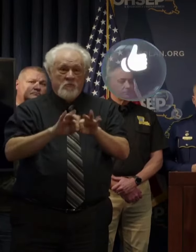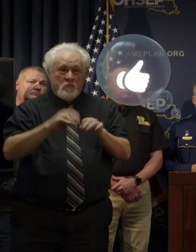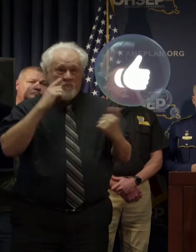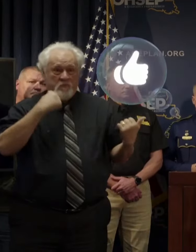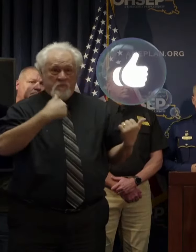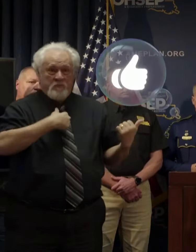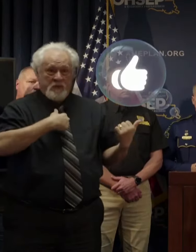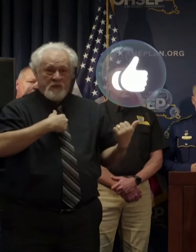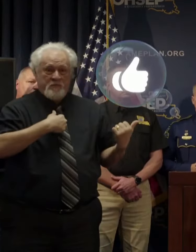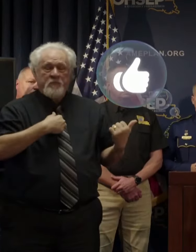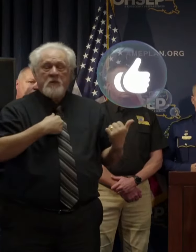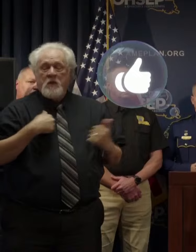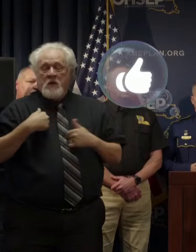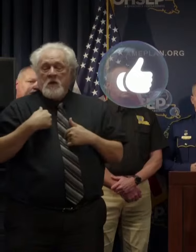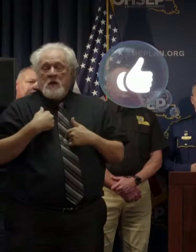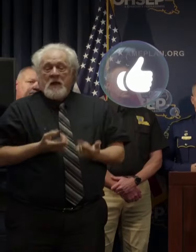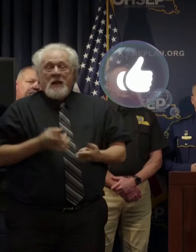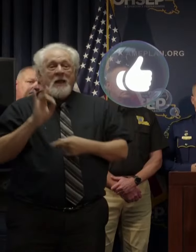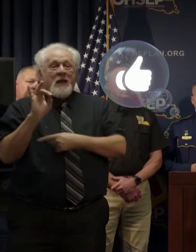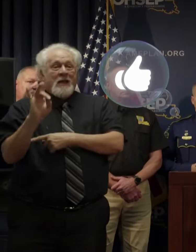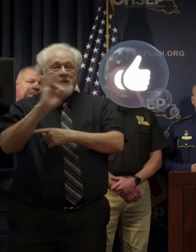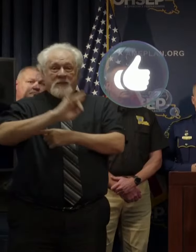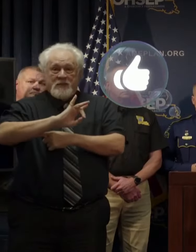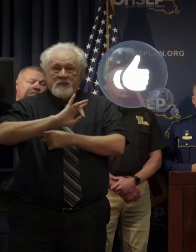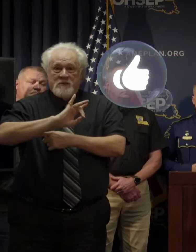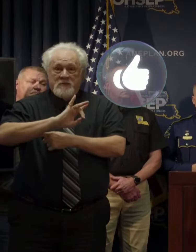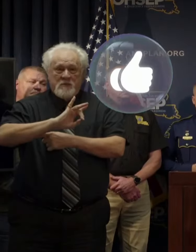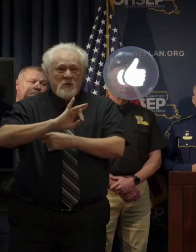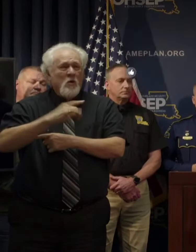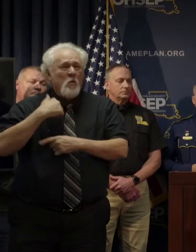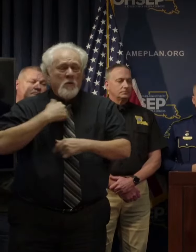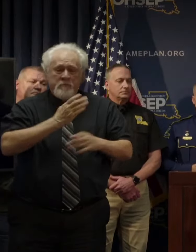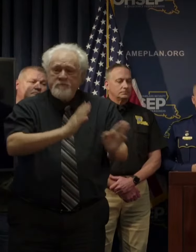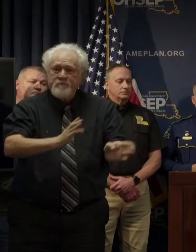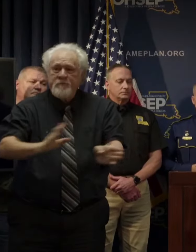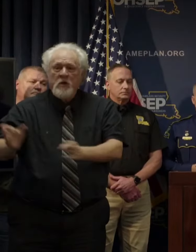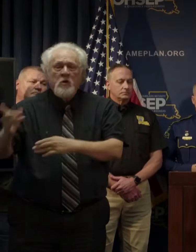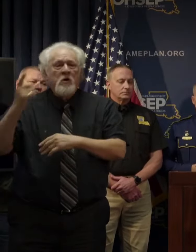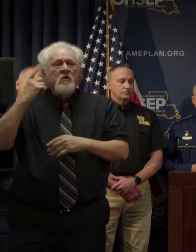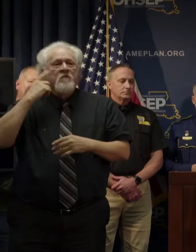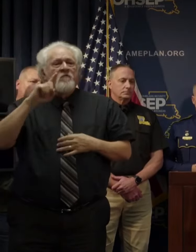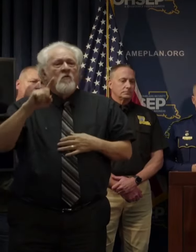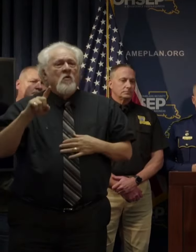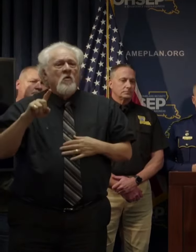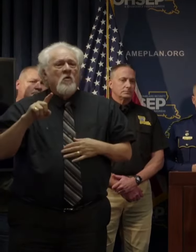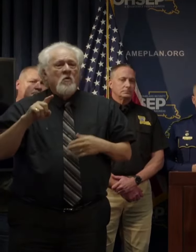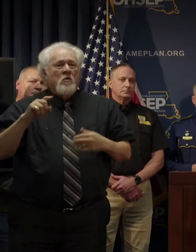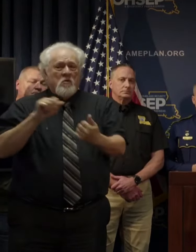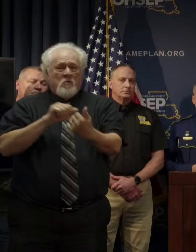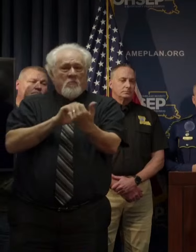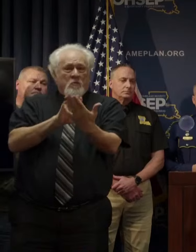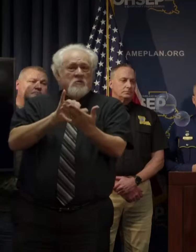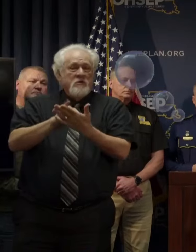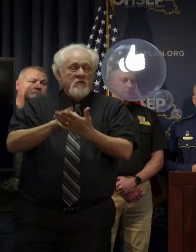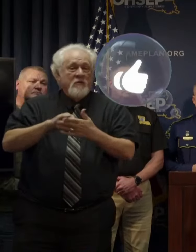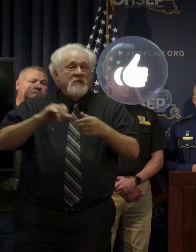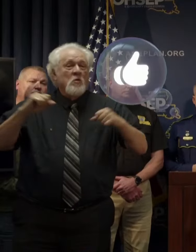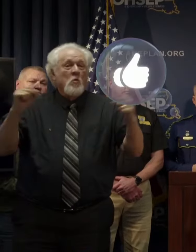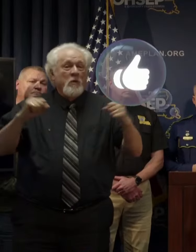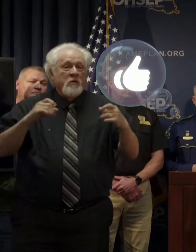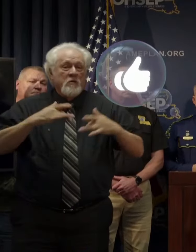mine. Over the past 8 days, we have been preparing for the approach of this winter